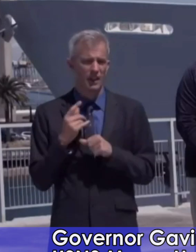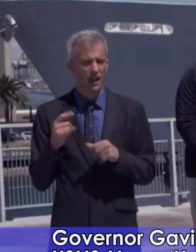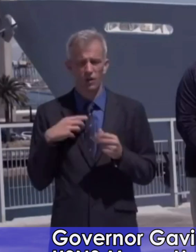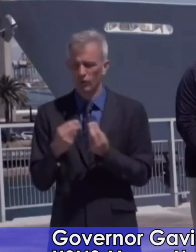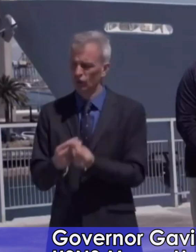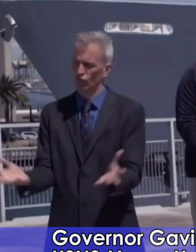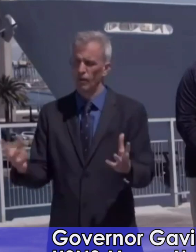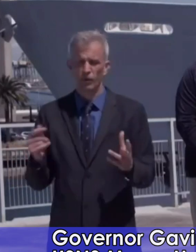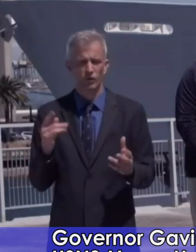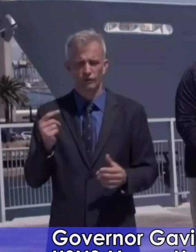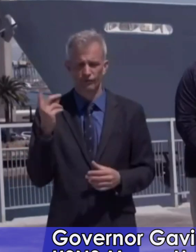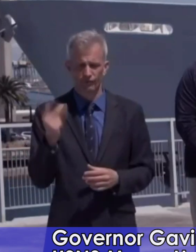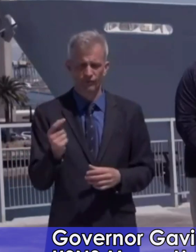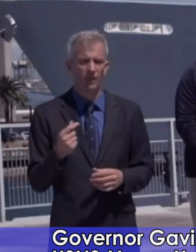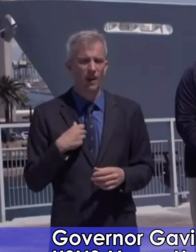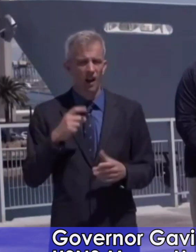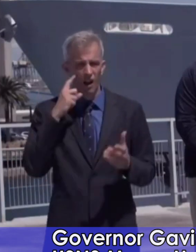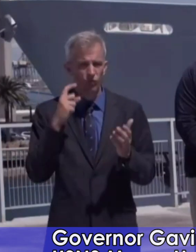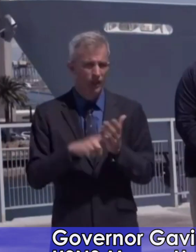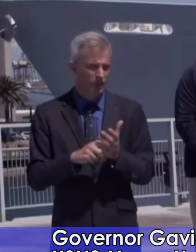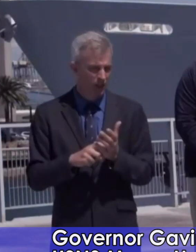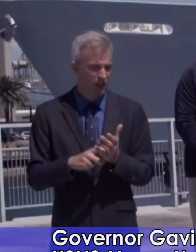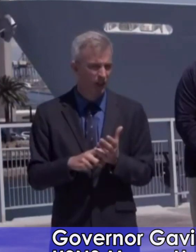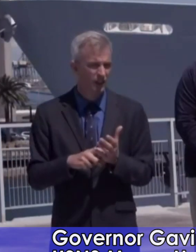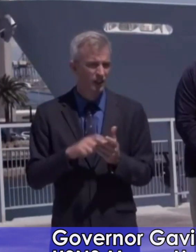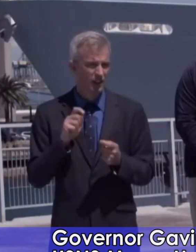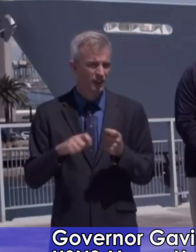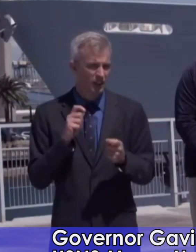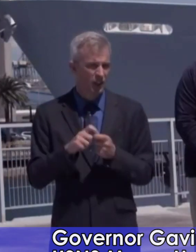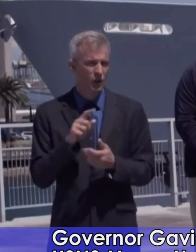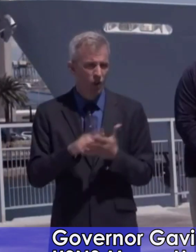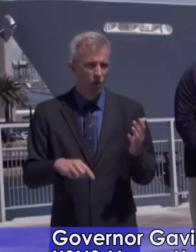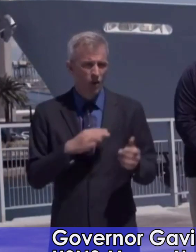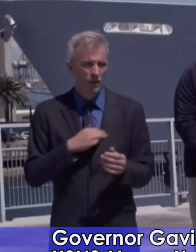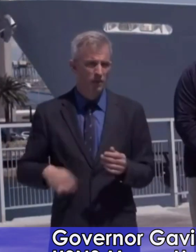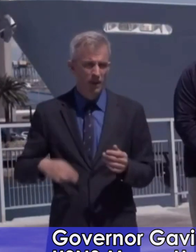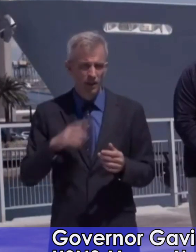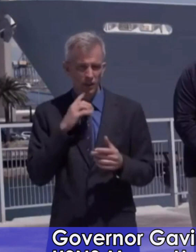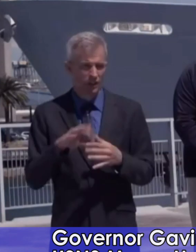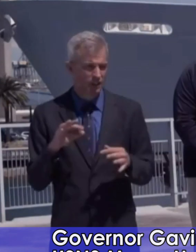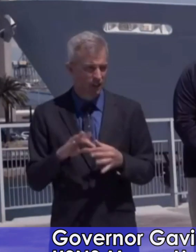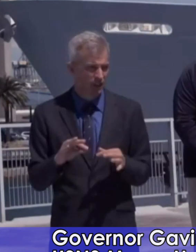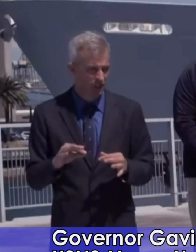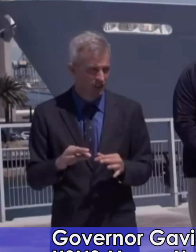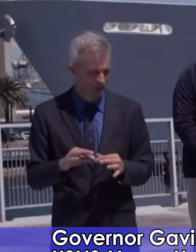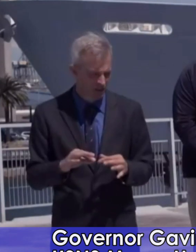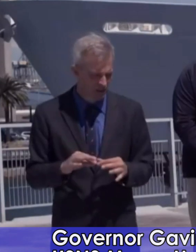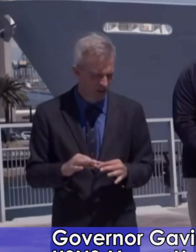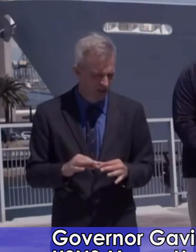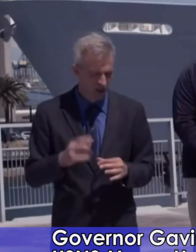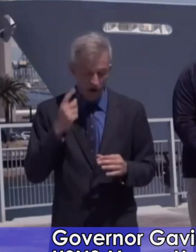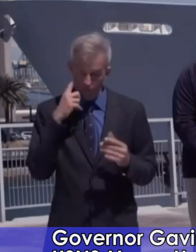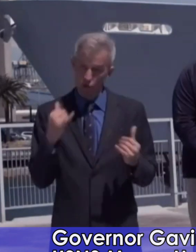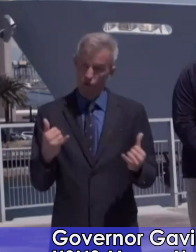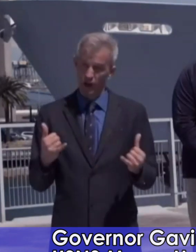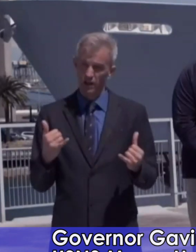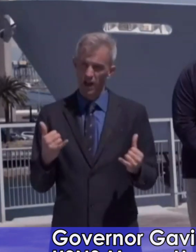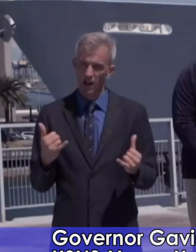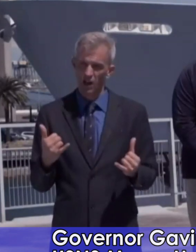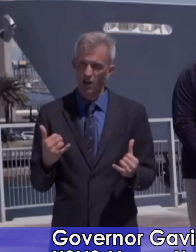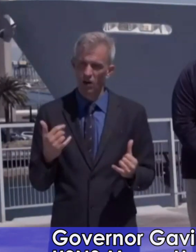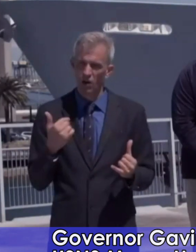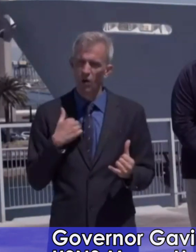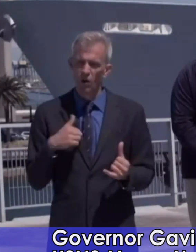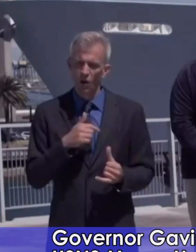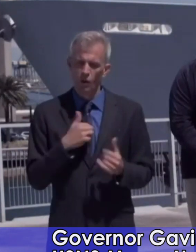and I recognize exactly what the mayor is saying. We may have, for the moment, at capacity within our hospital